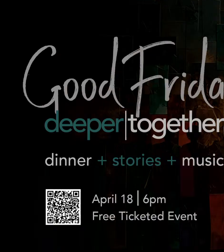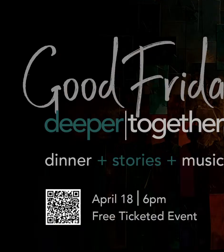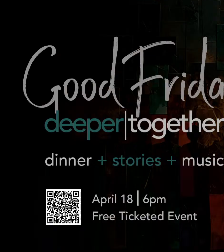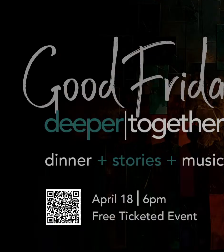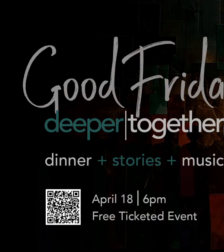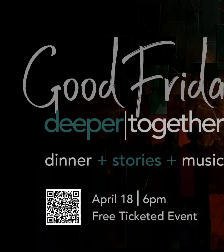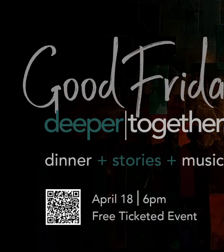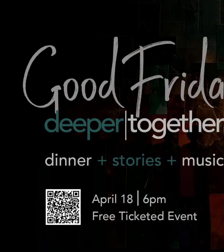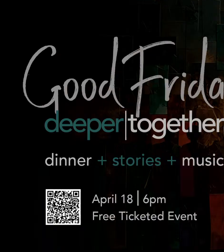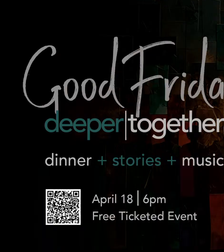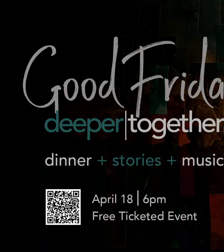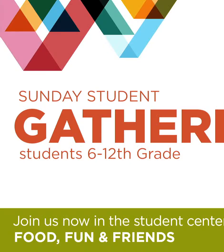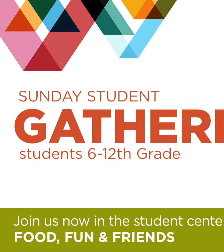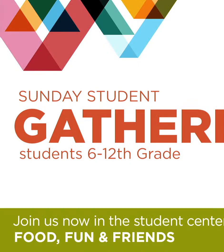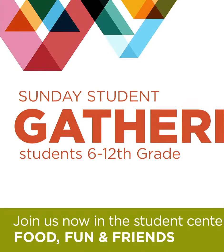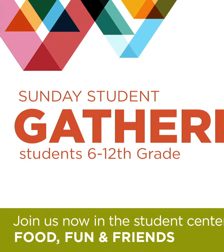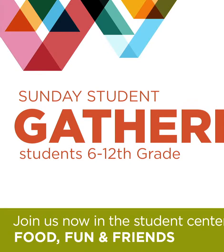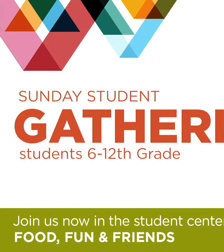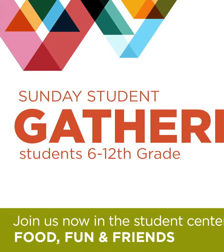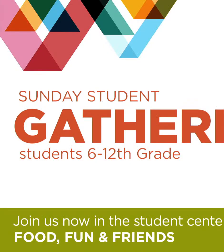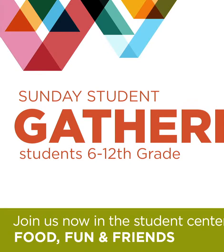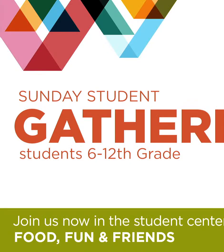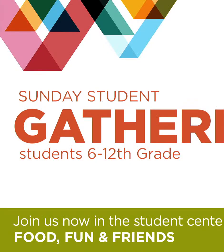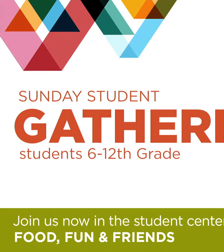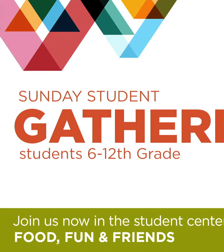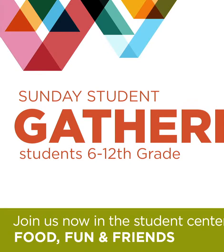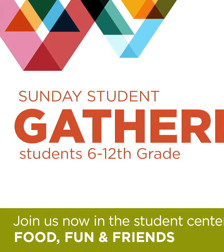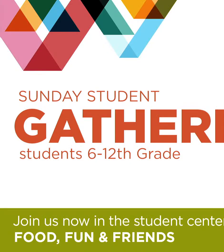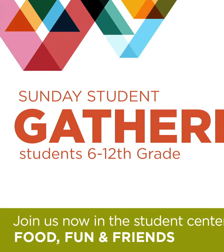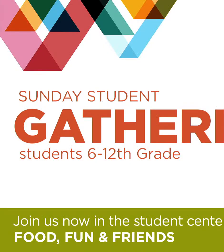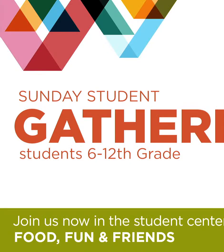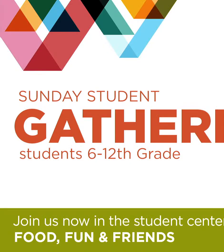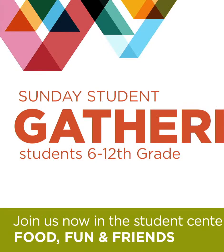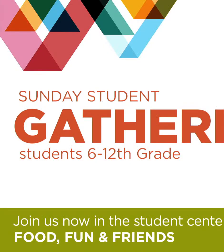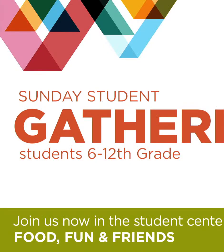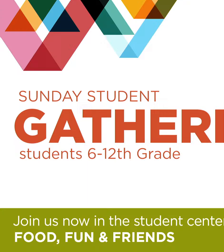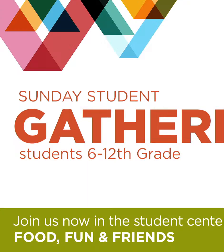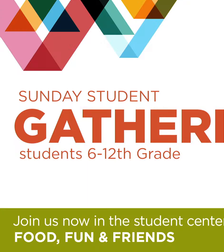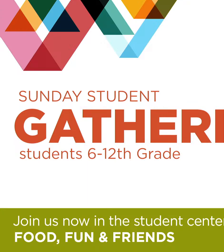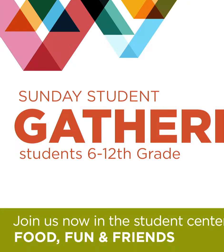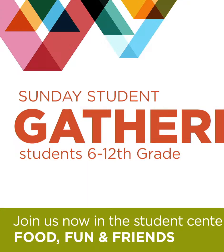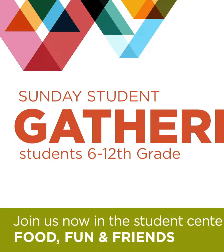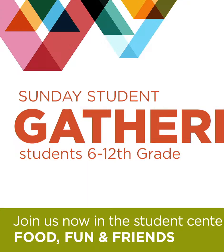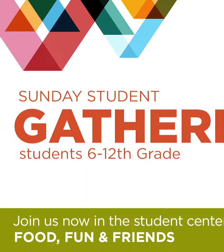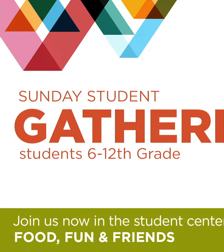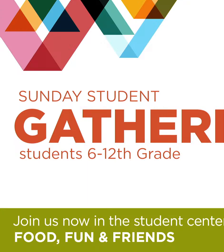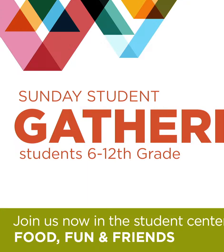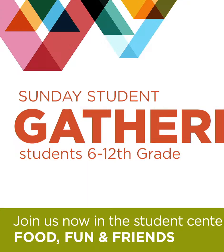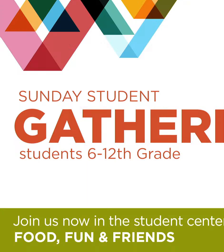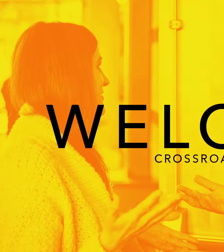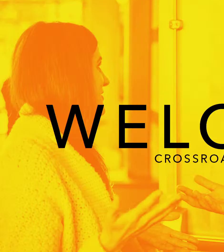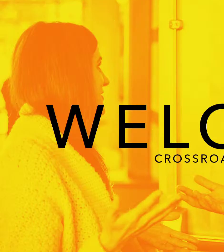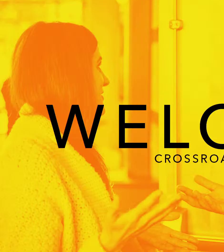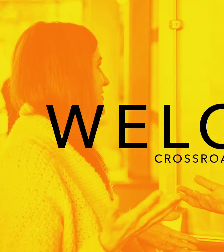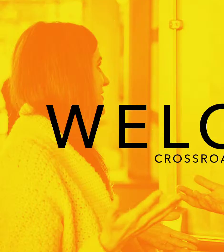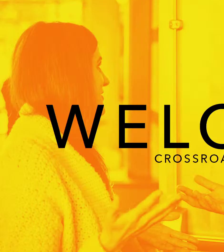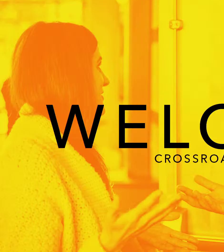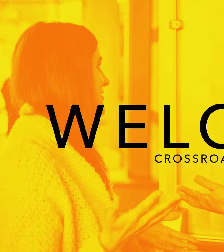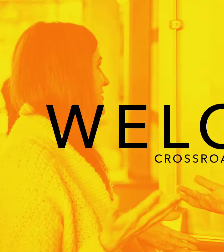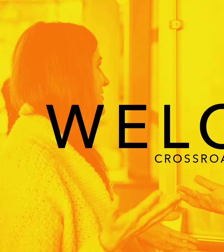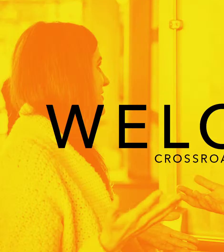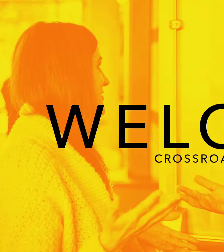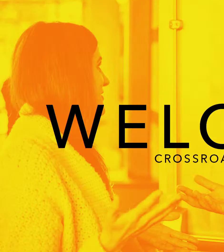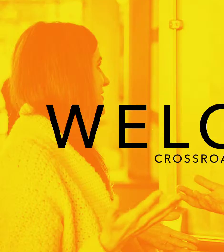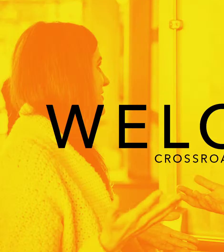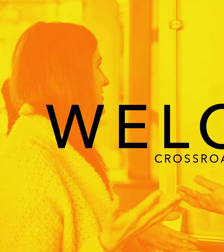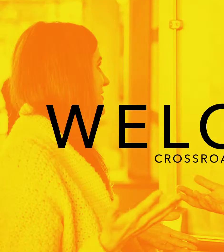But I know a love like this doesn't come around every day, and I just can't bring myself to